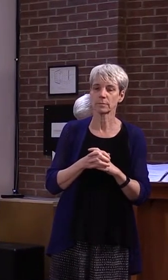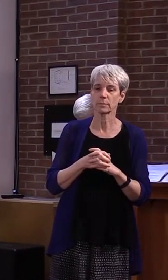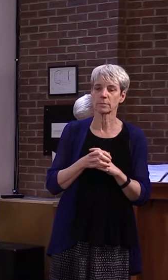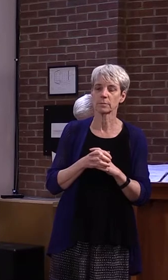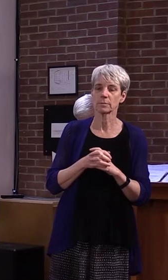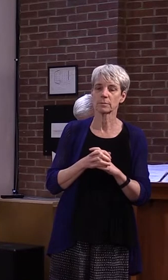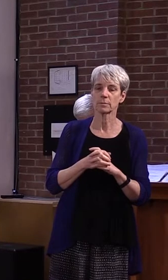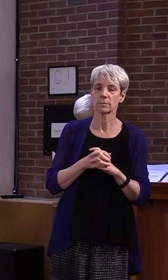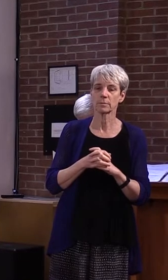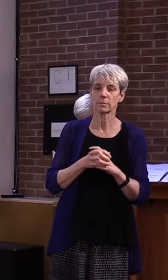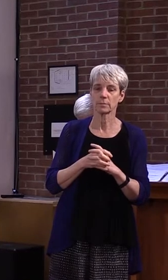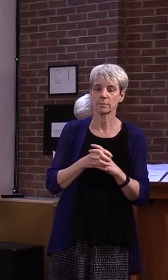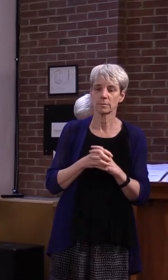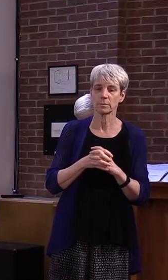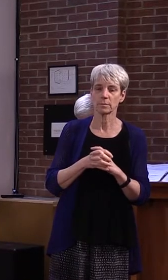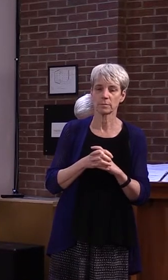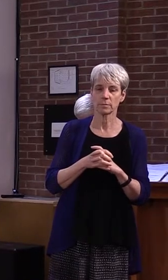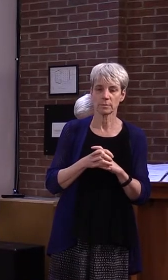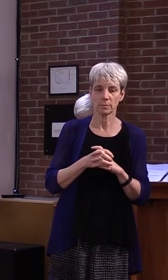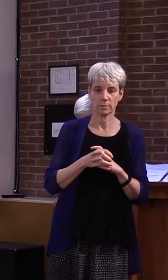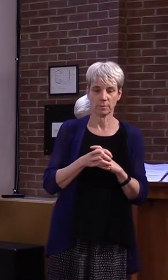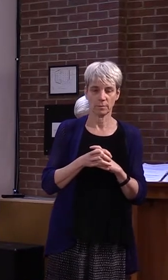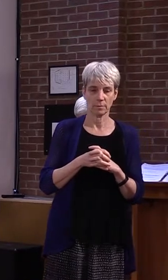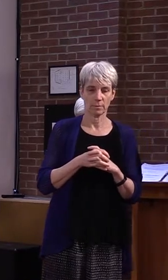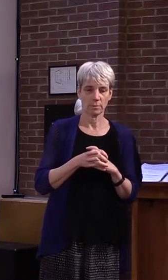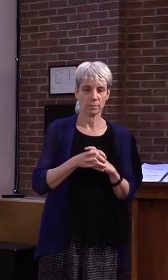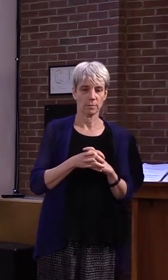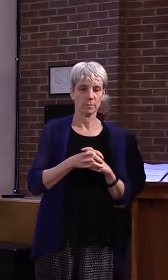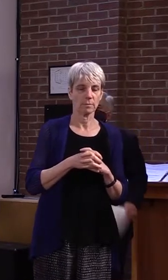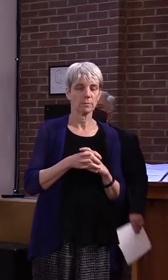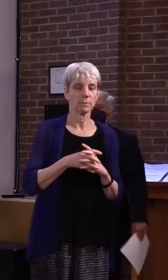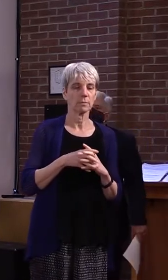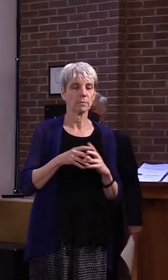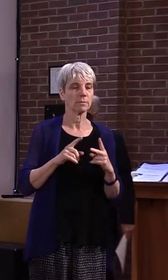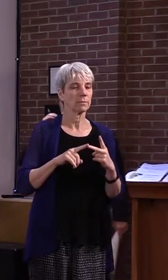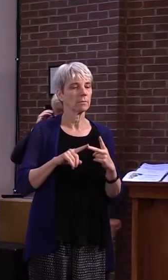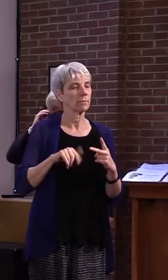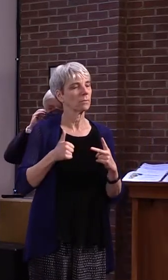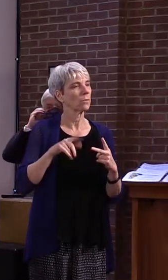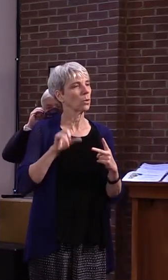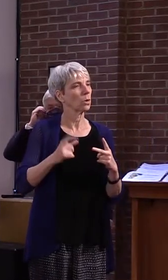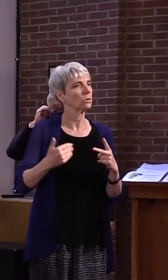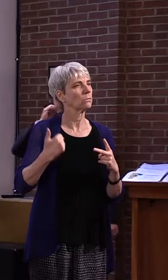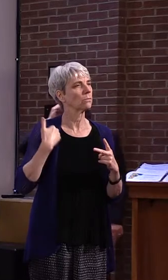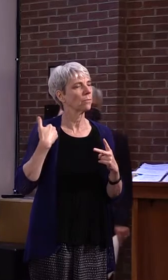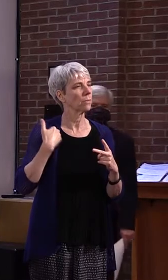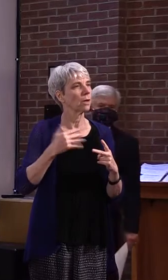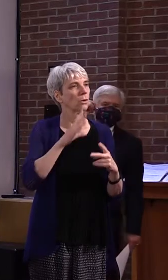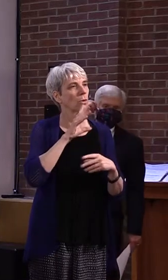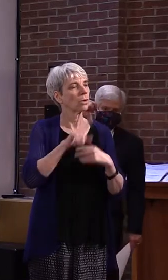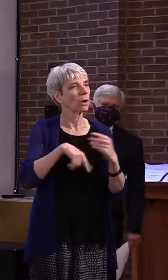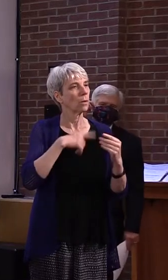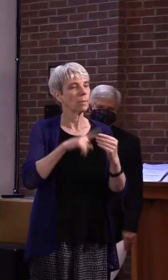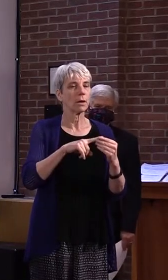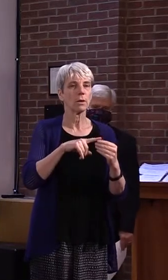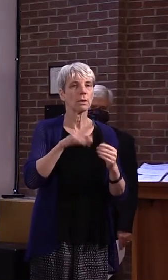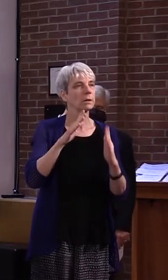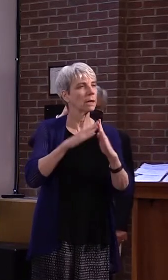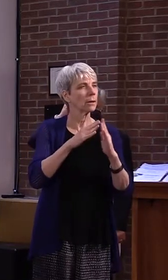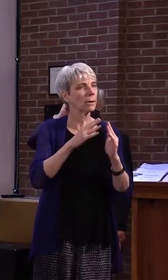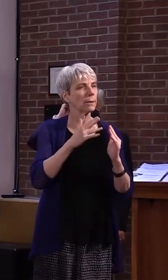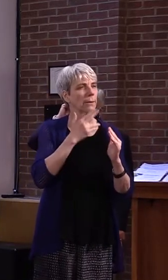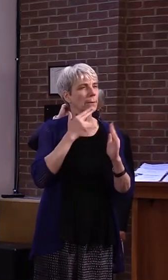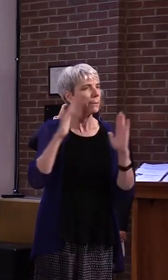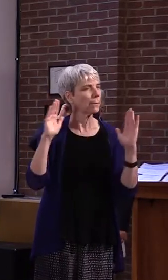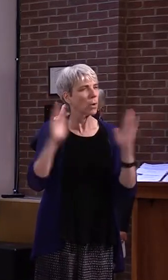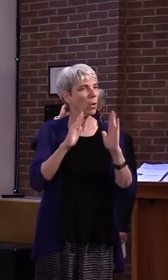to find any information about the law enforcement issue in Richford and the secondary effects of moving a large